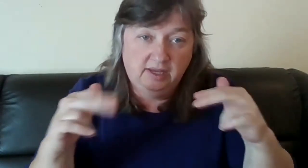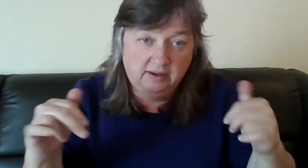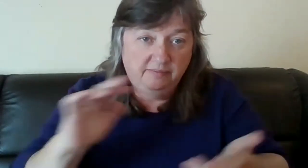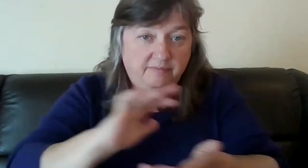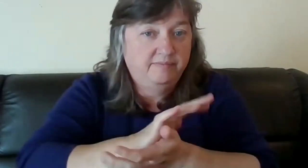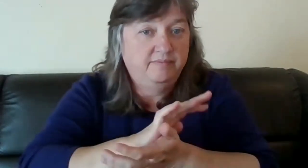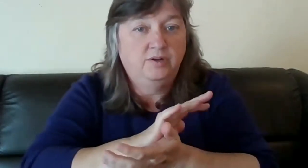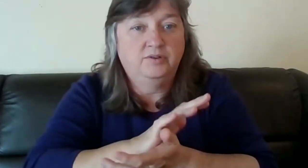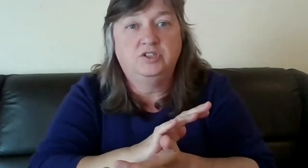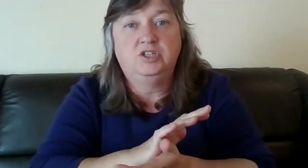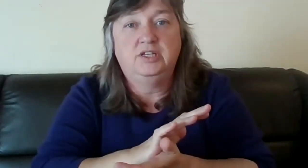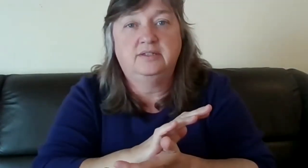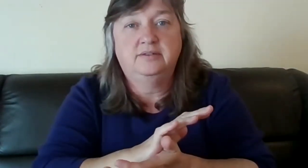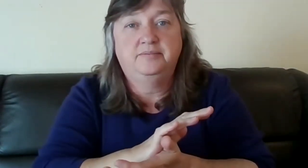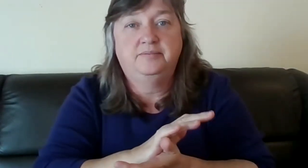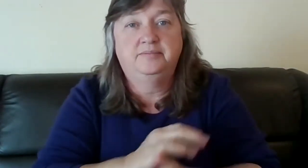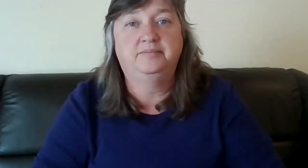be noodles and cheese.